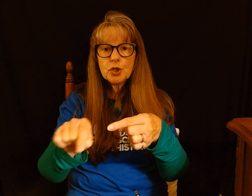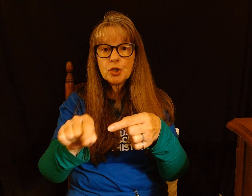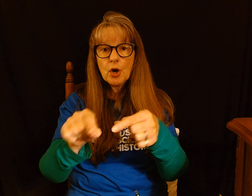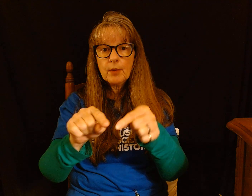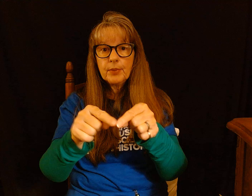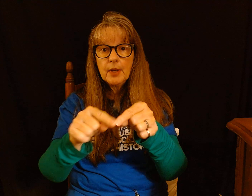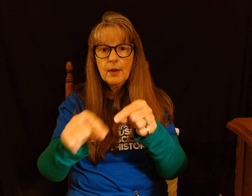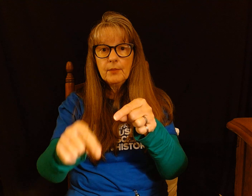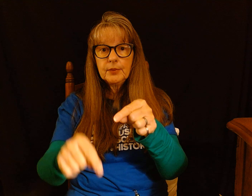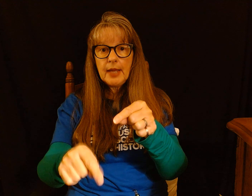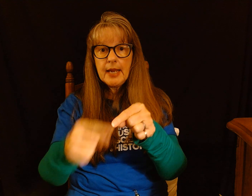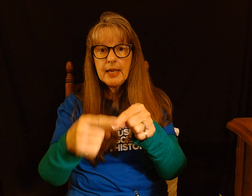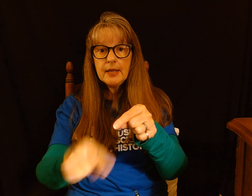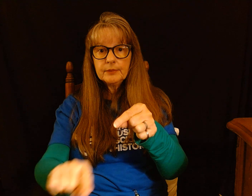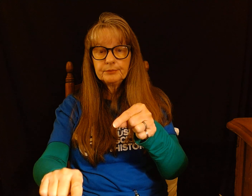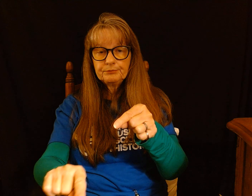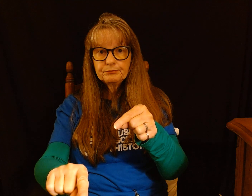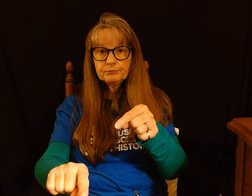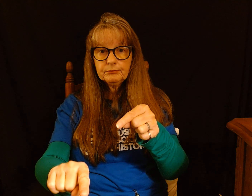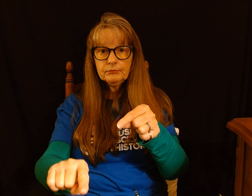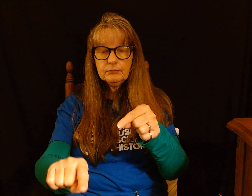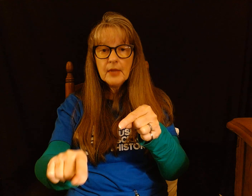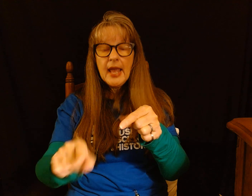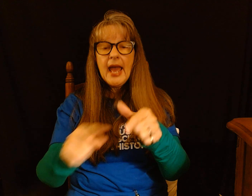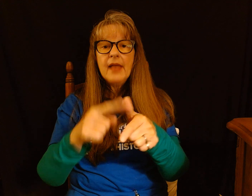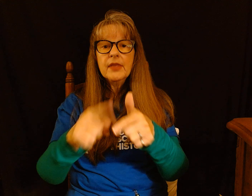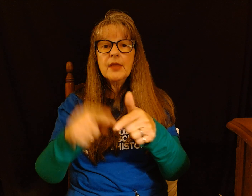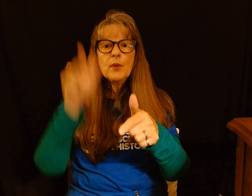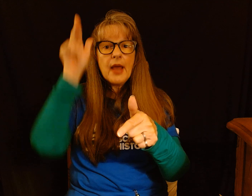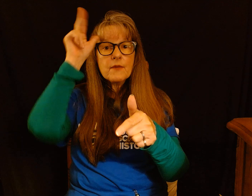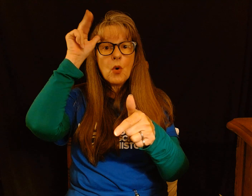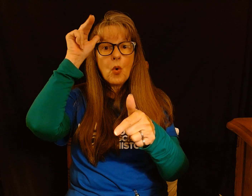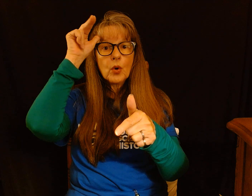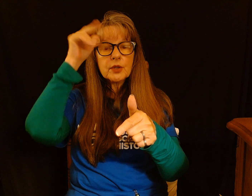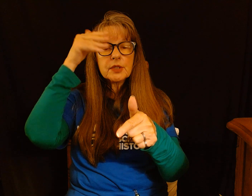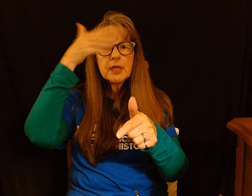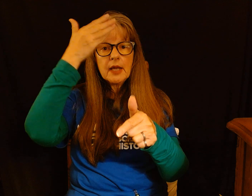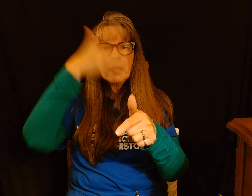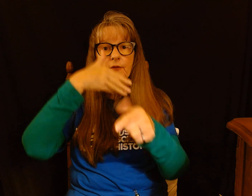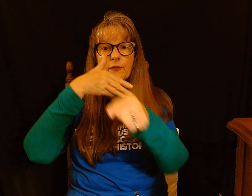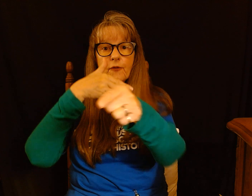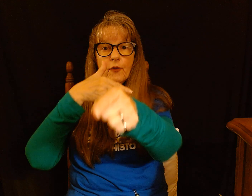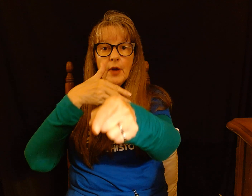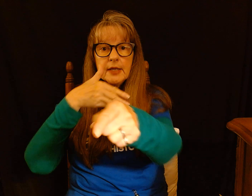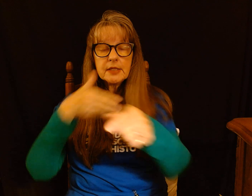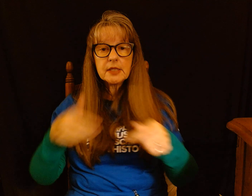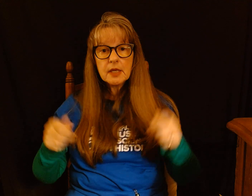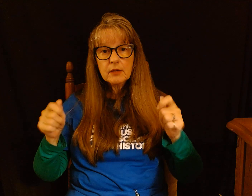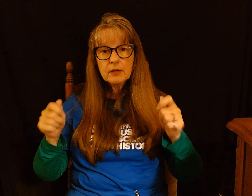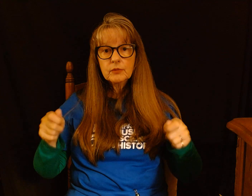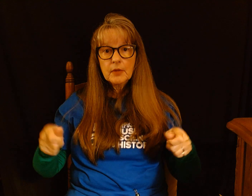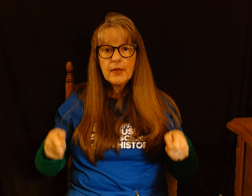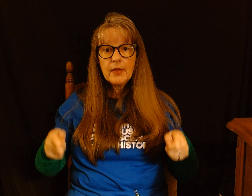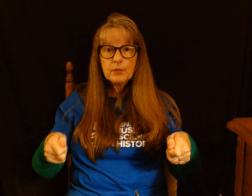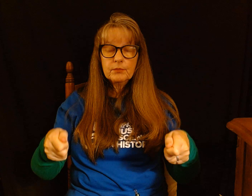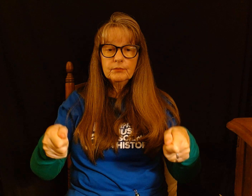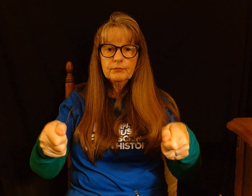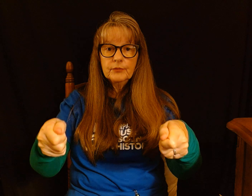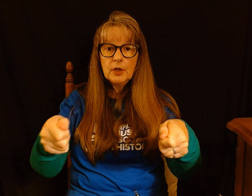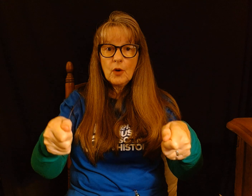sharp blade. And then they would have a horse in front, and they would, the